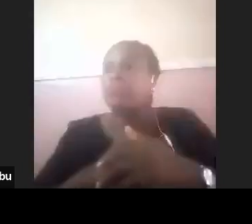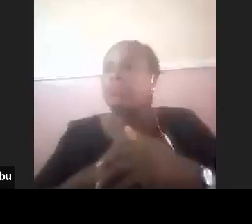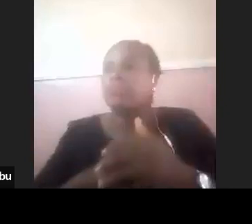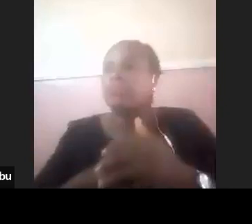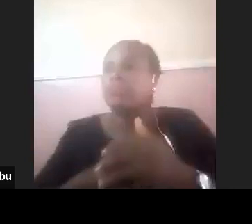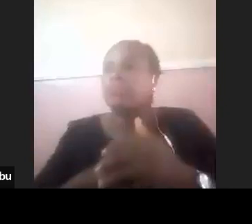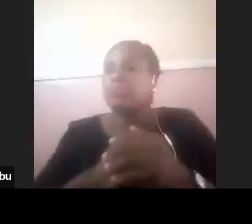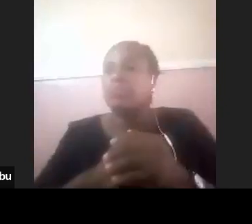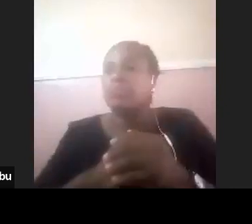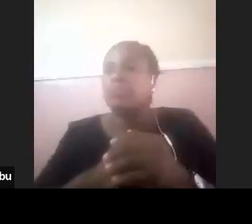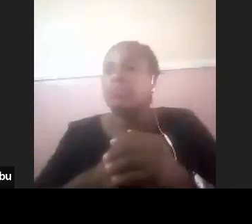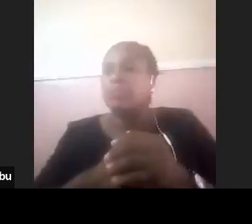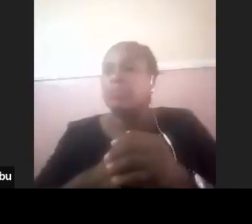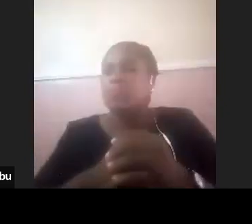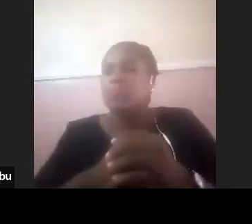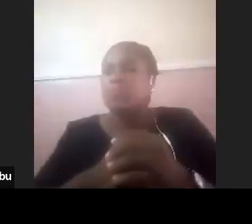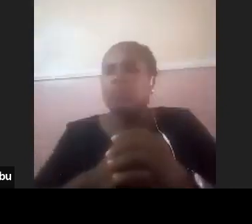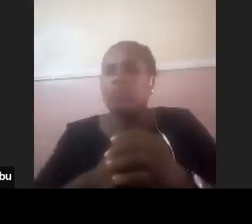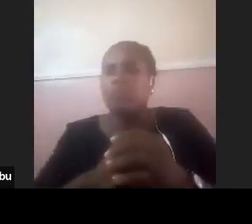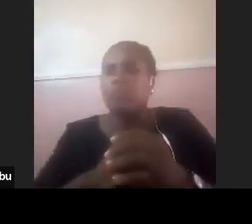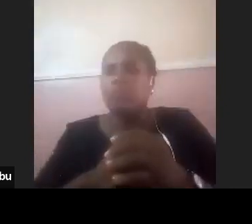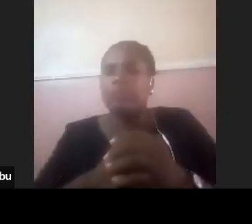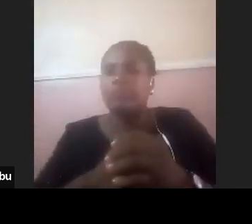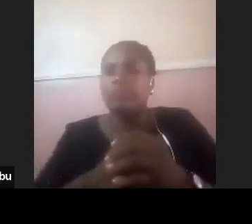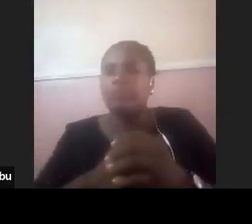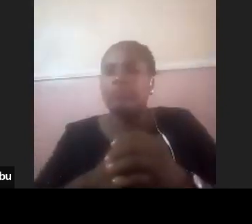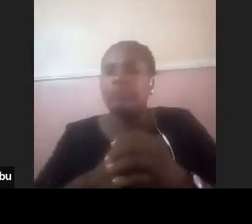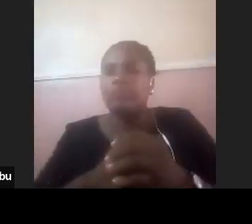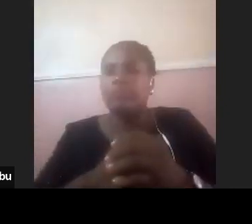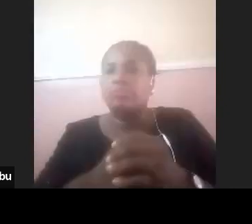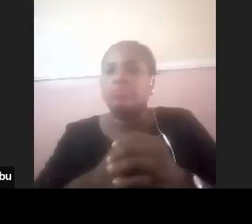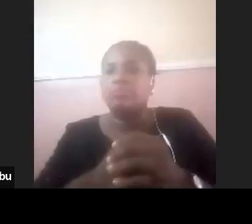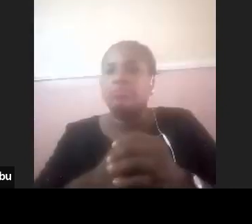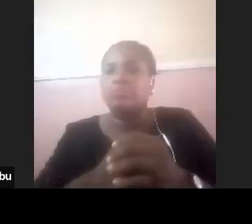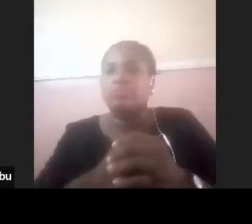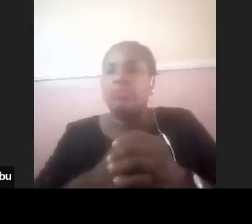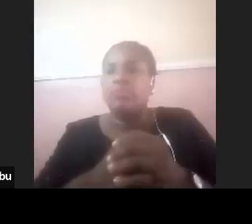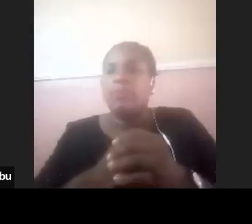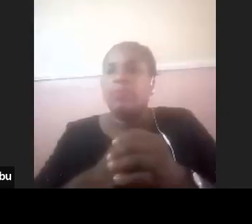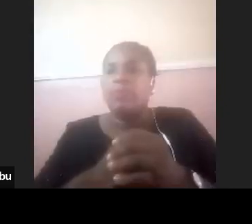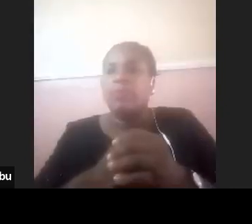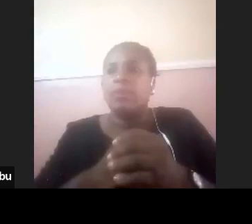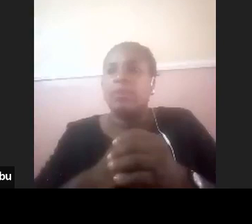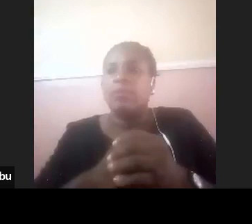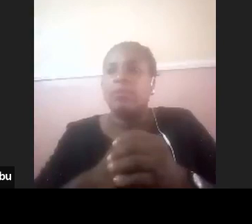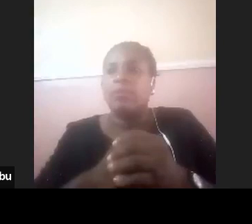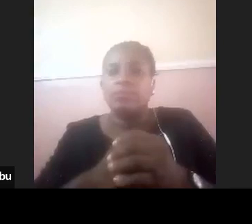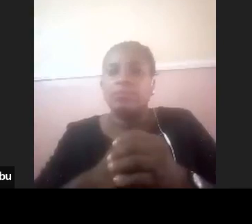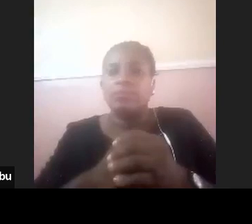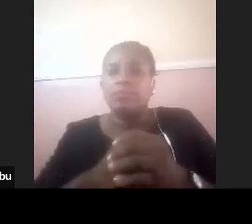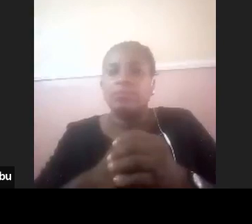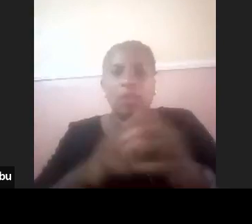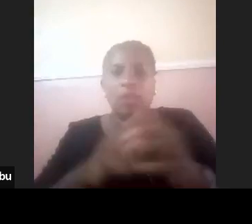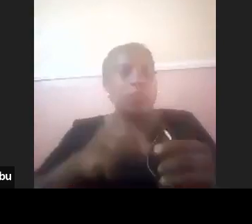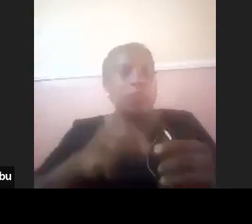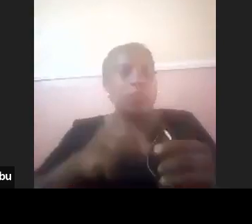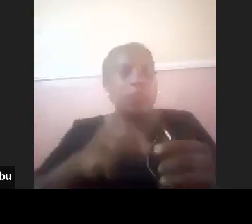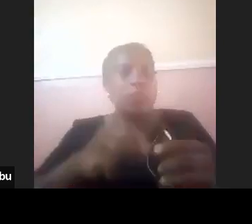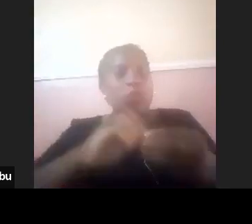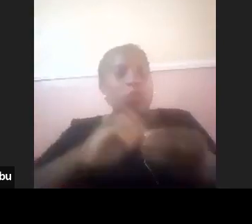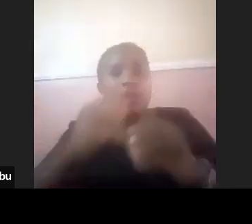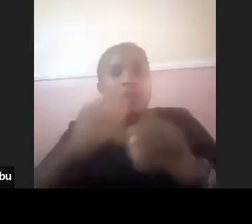block paragraph form, but I use point form. I actually numbered them. And you say, after